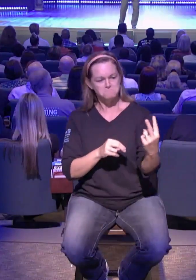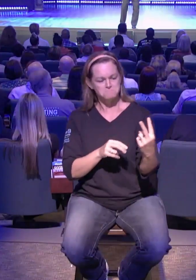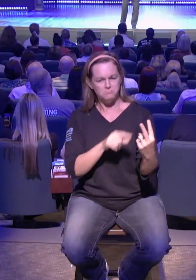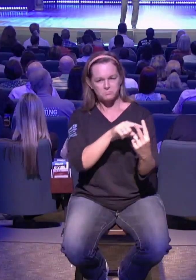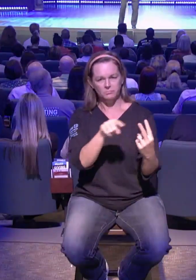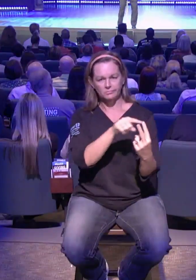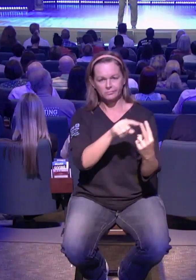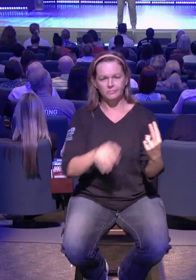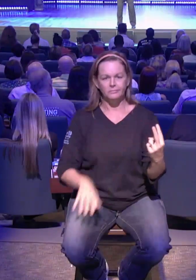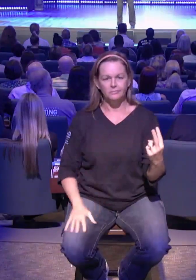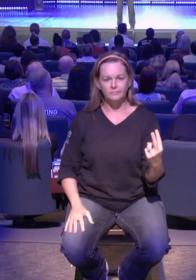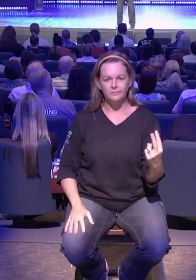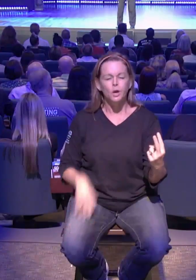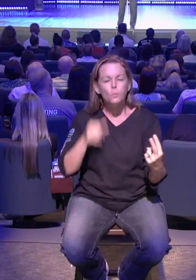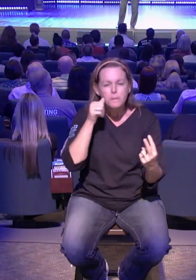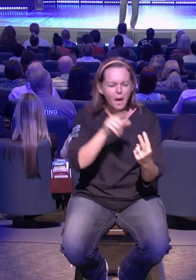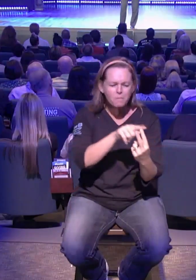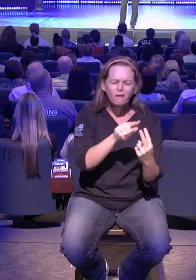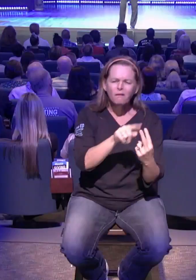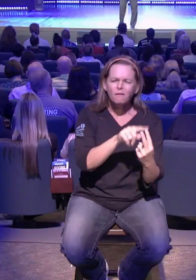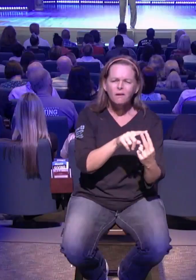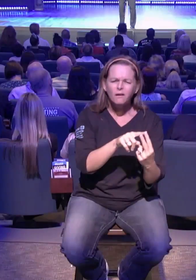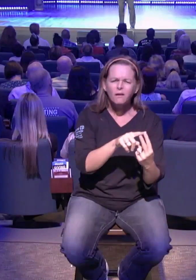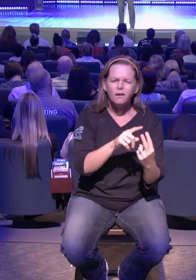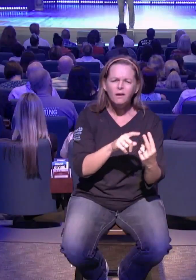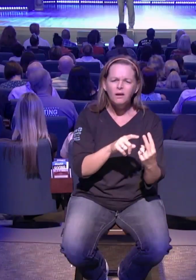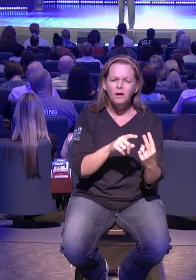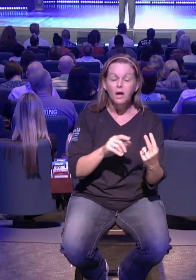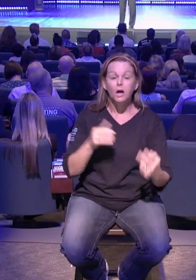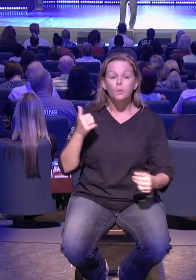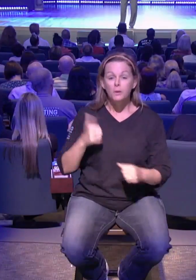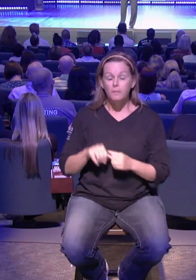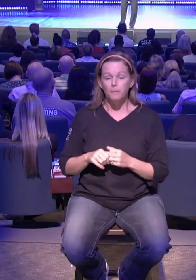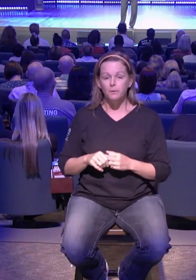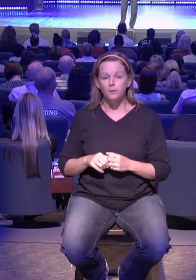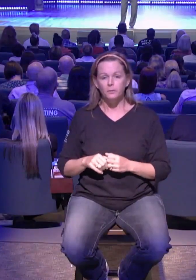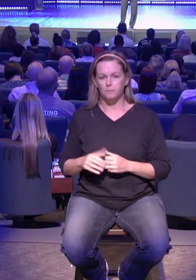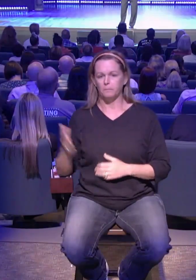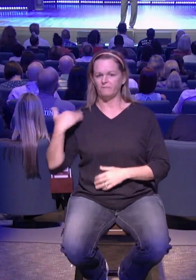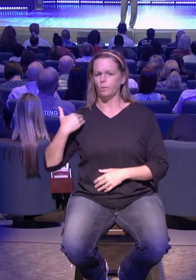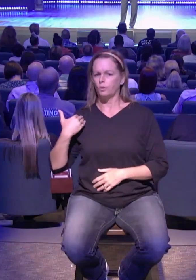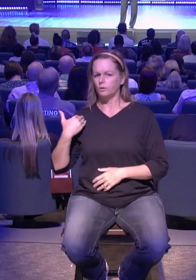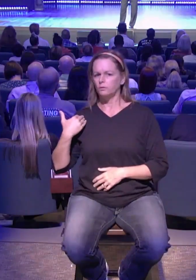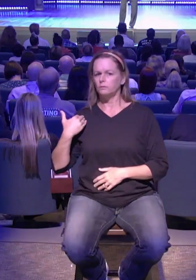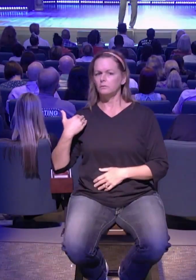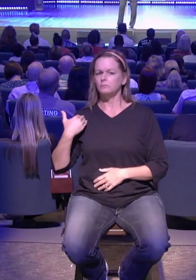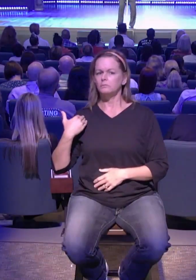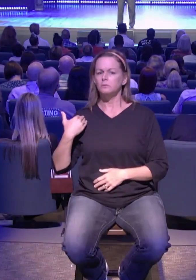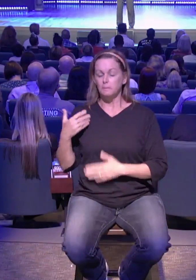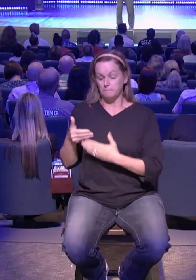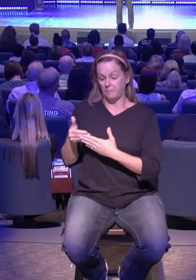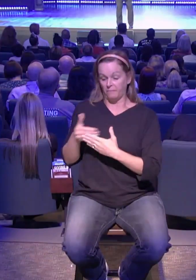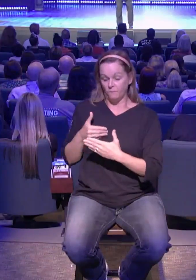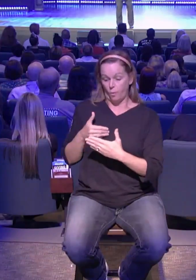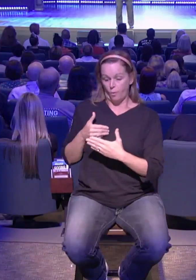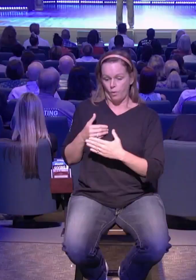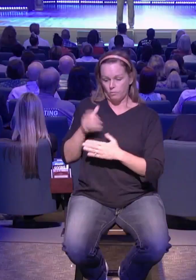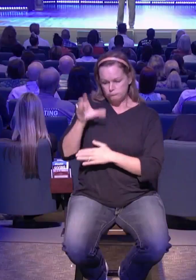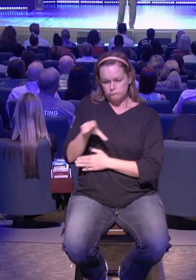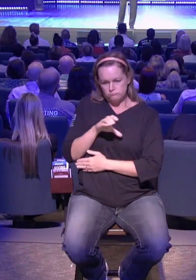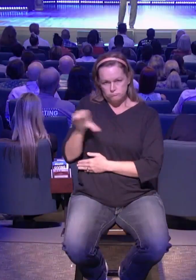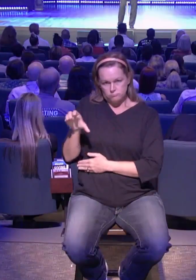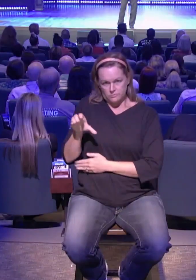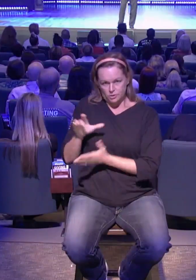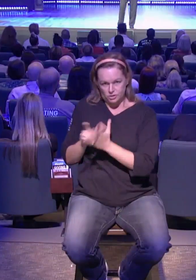that they're hanging out together, because you remember that when Jesus was brought to trial and he was crucified, Peter,